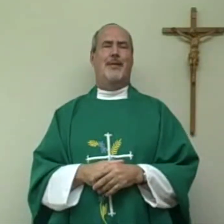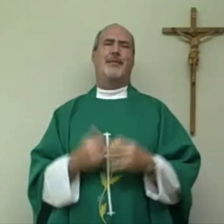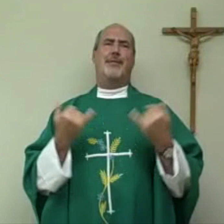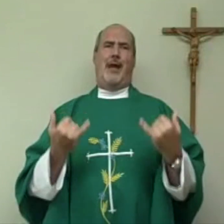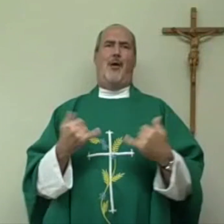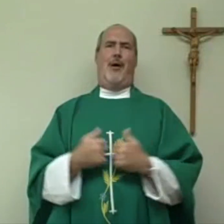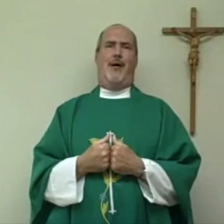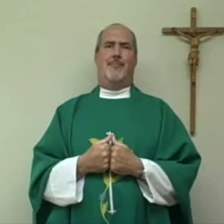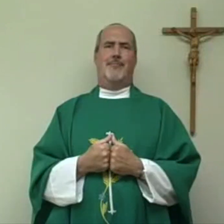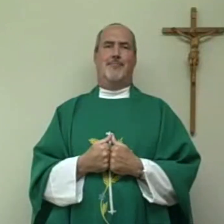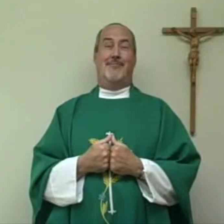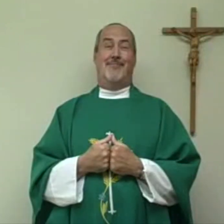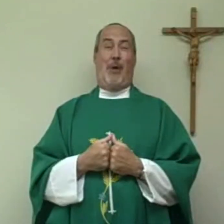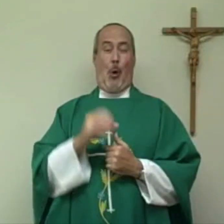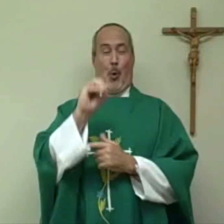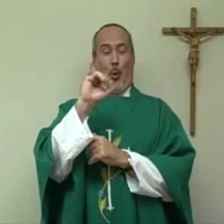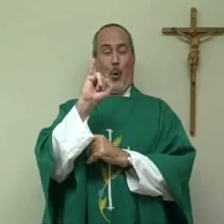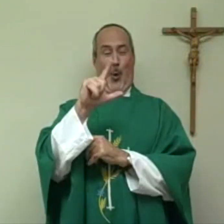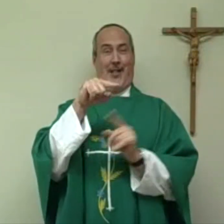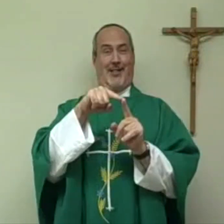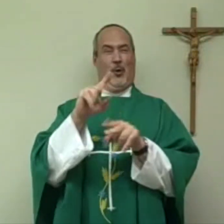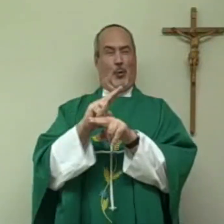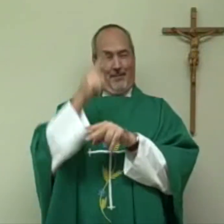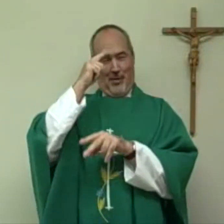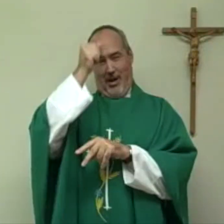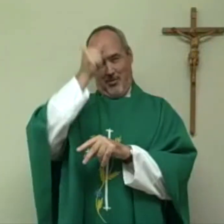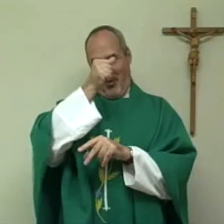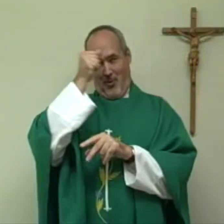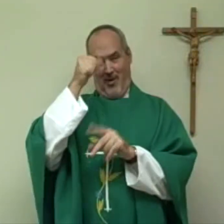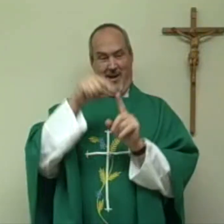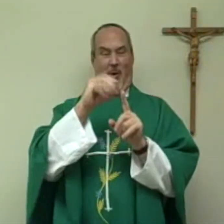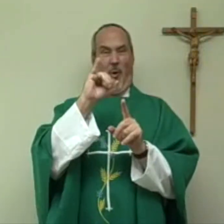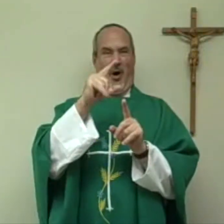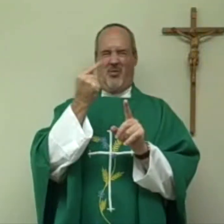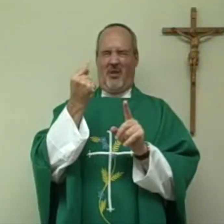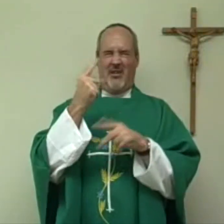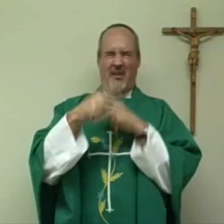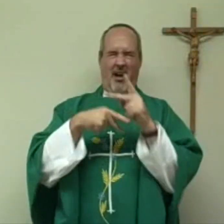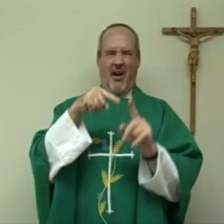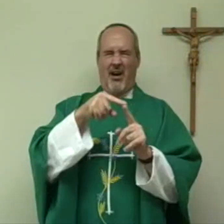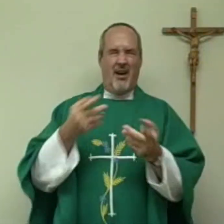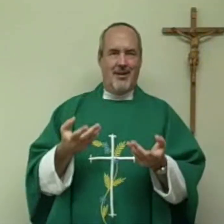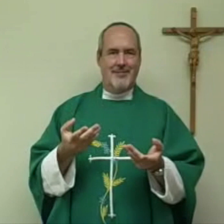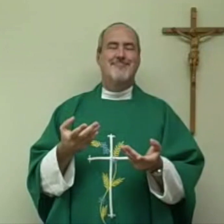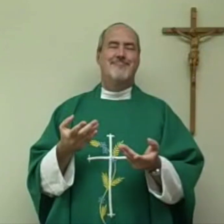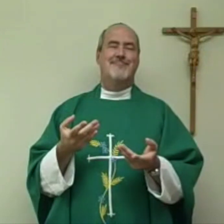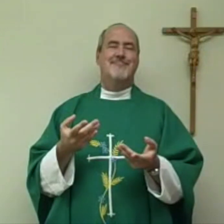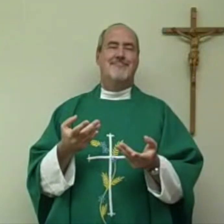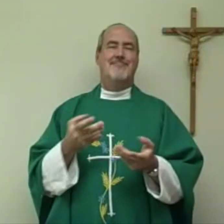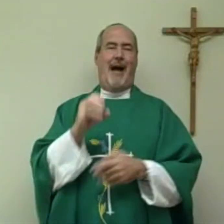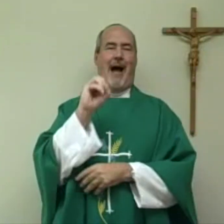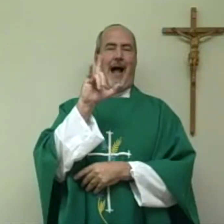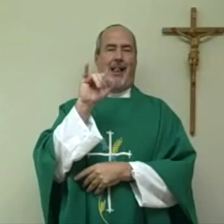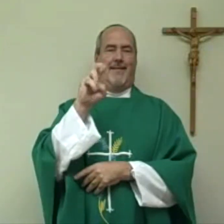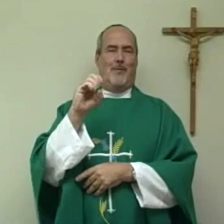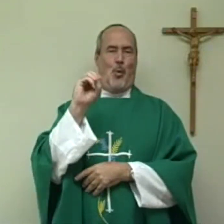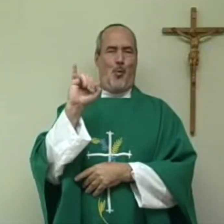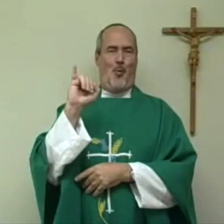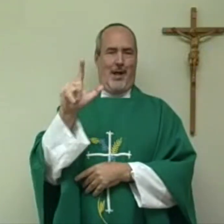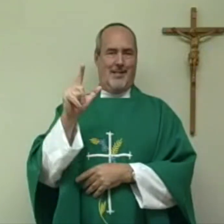which is healing their spirit. The oil that's used for the anointing is actually olive